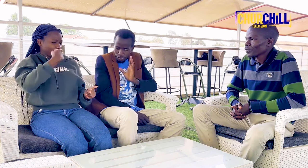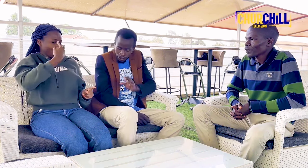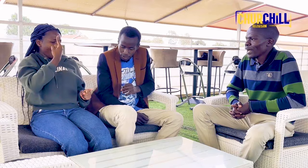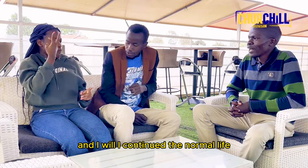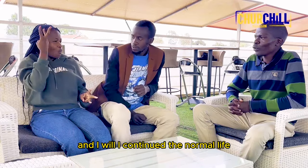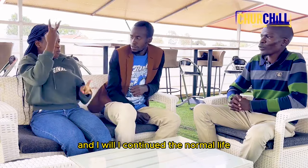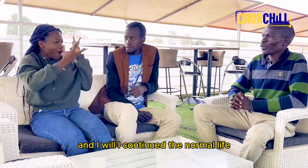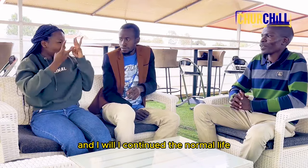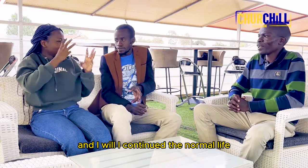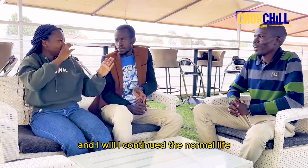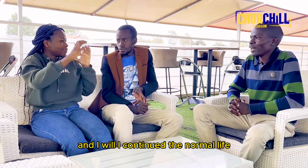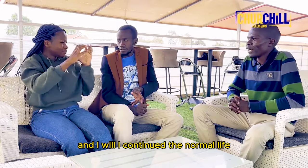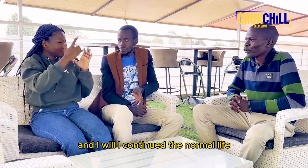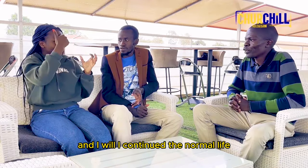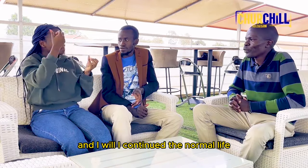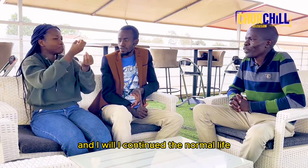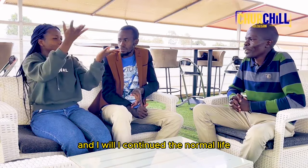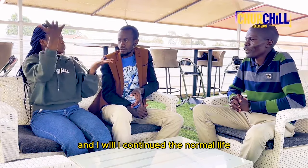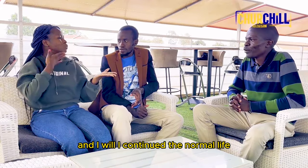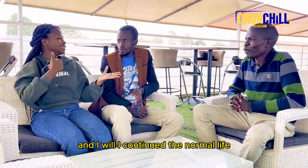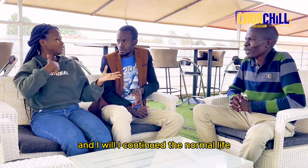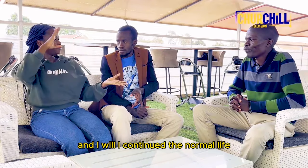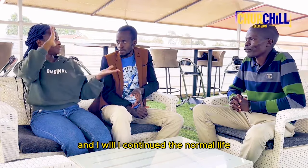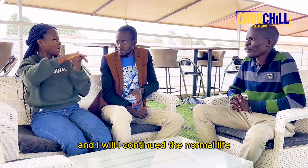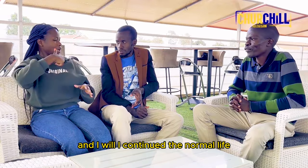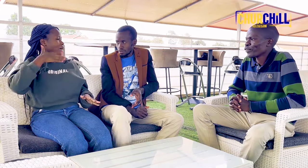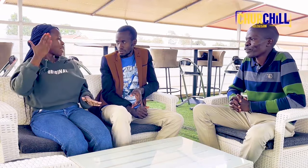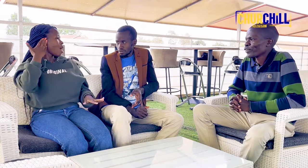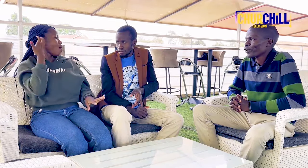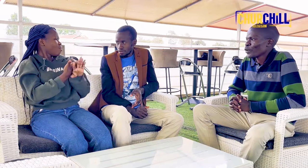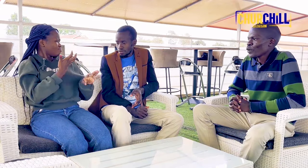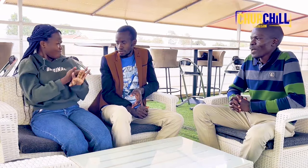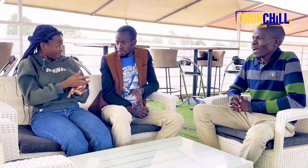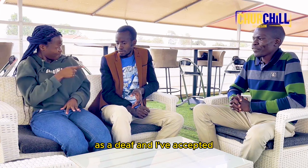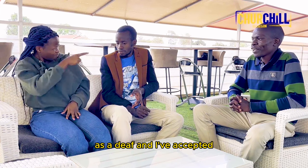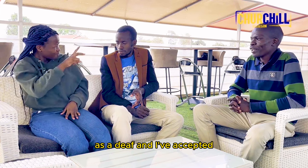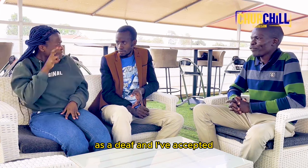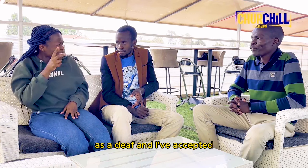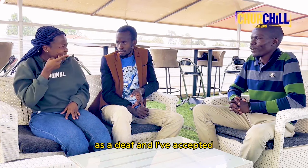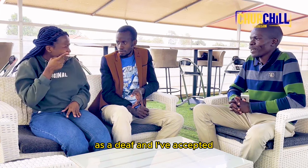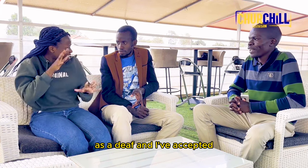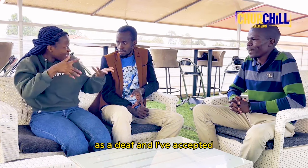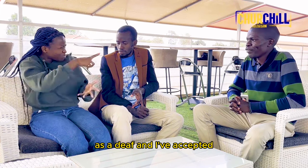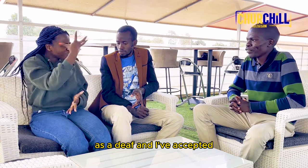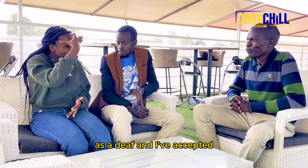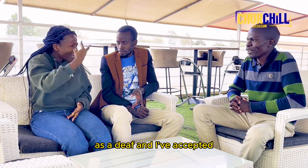And I continued with the normal life as a deaf and I have accepted